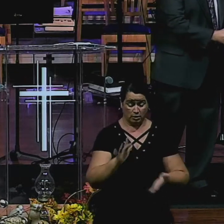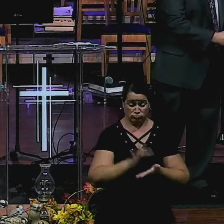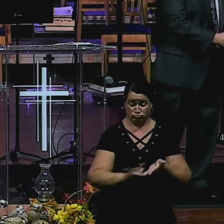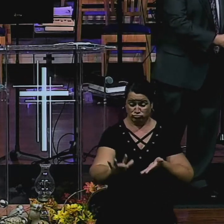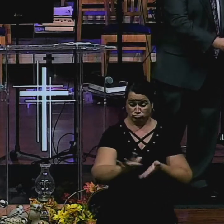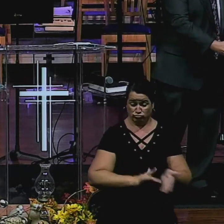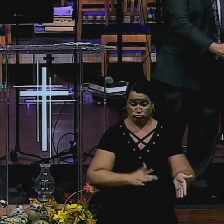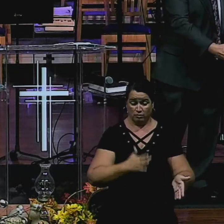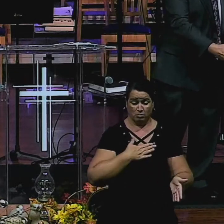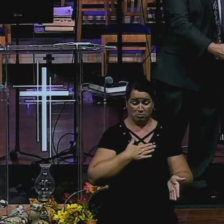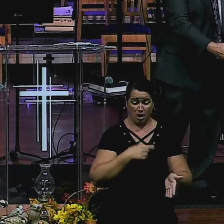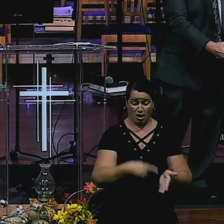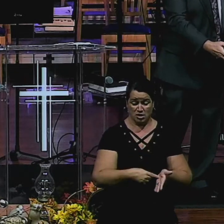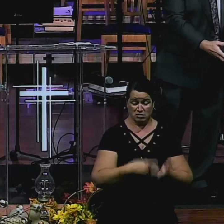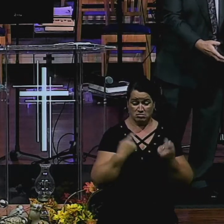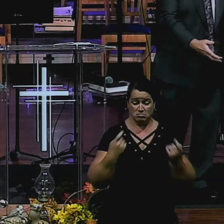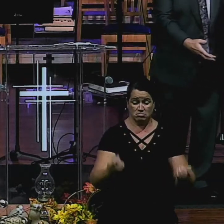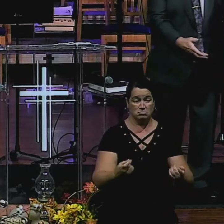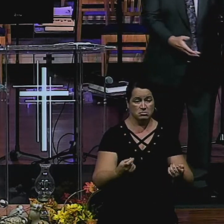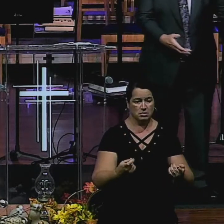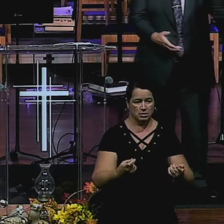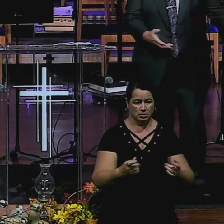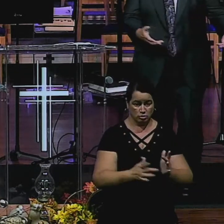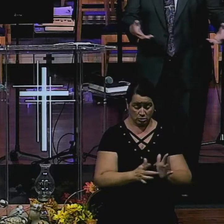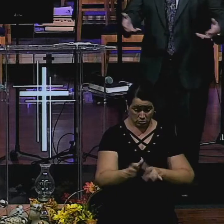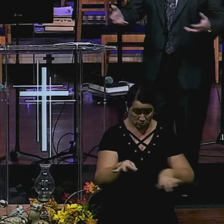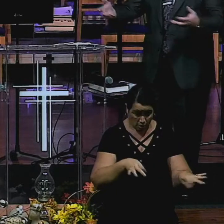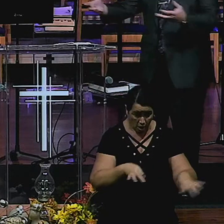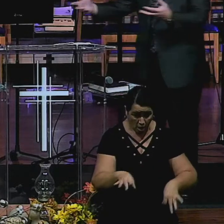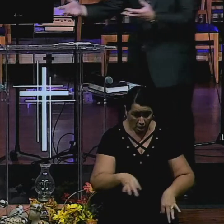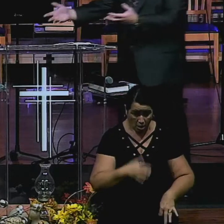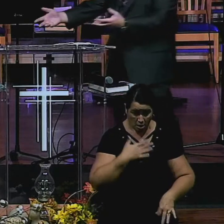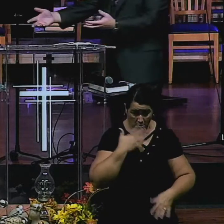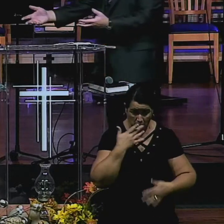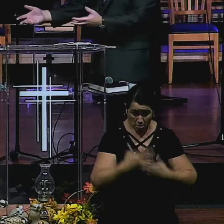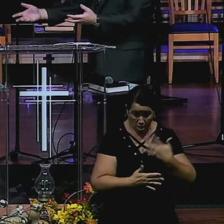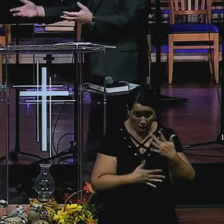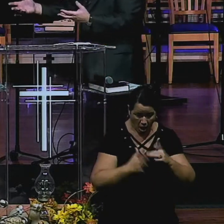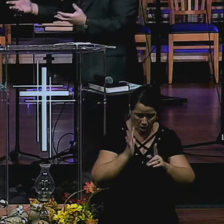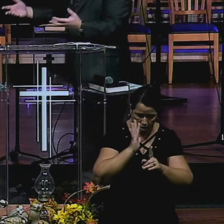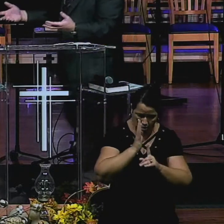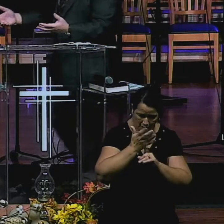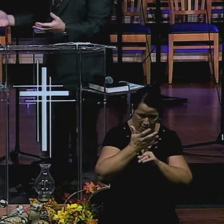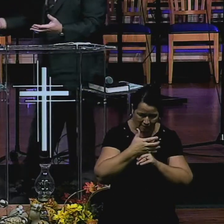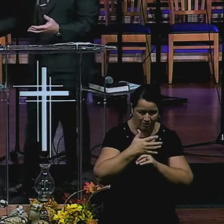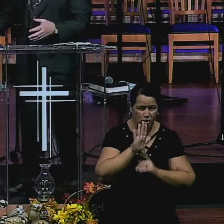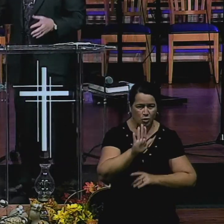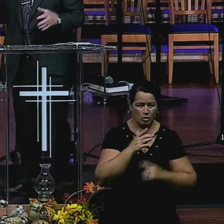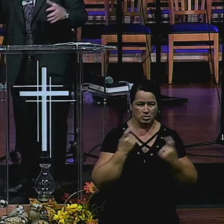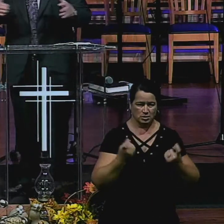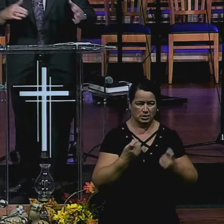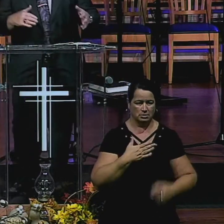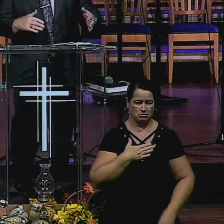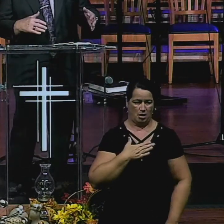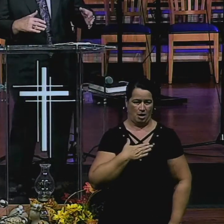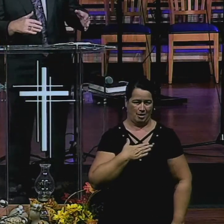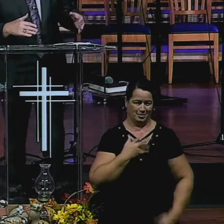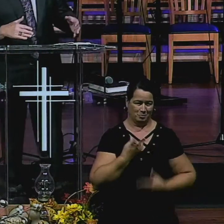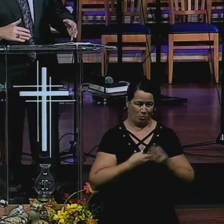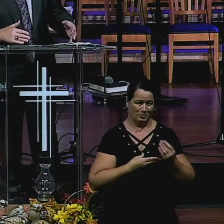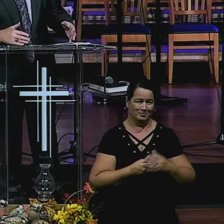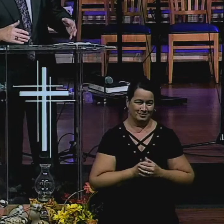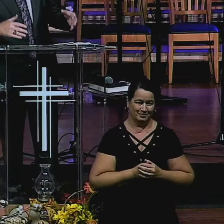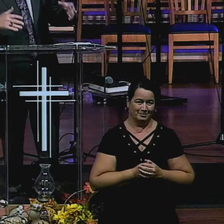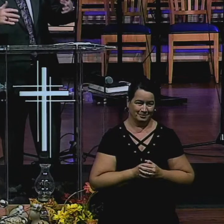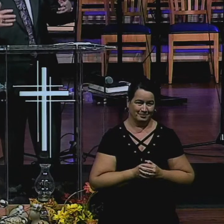and he says, "Here's my blood, the blood that flowed from Emmanuel's vein, it's sufficient to cover your sin as well." We already read it, but can I